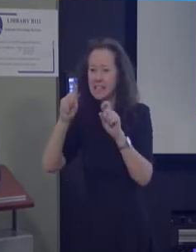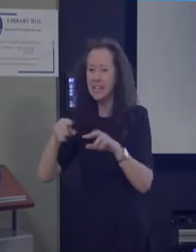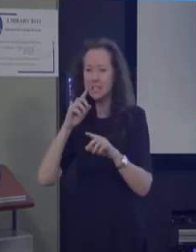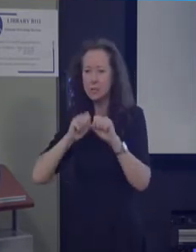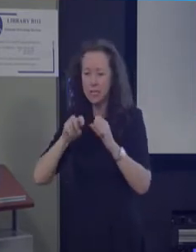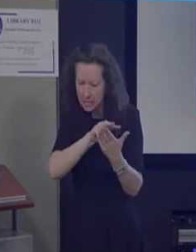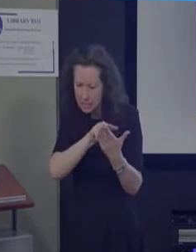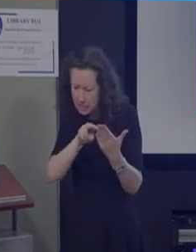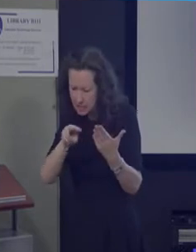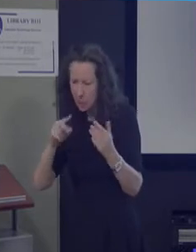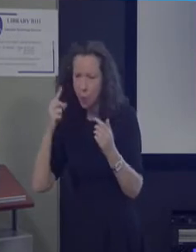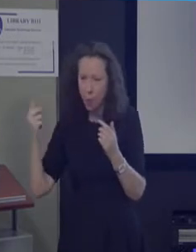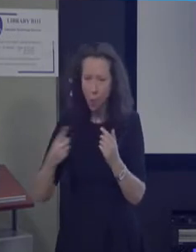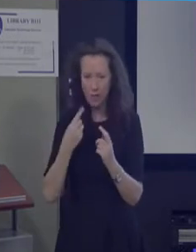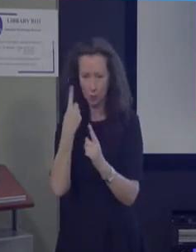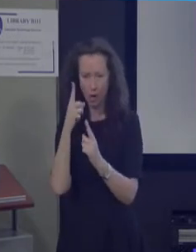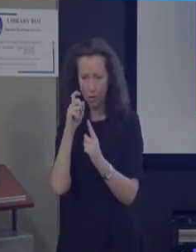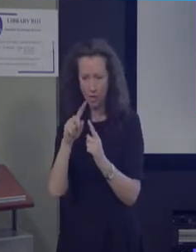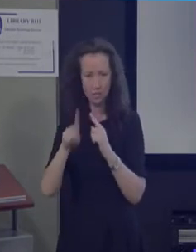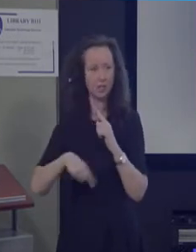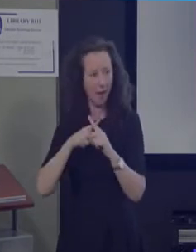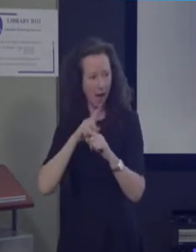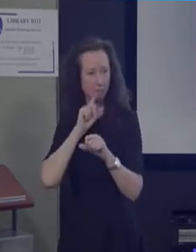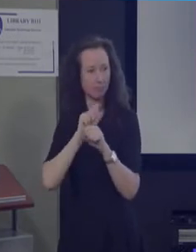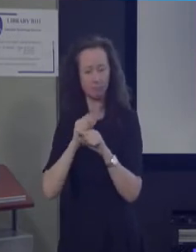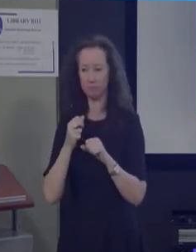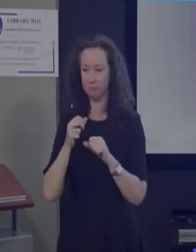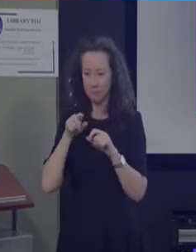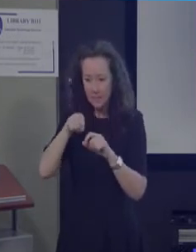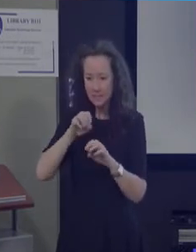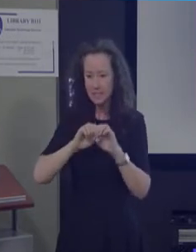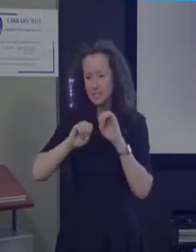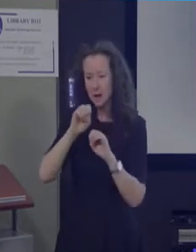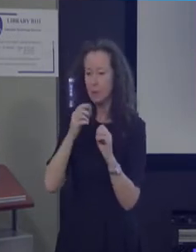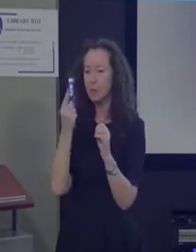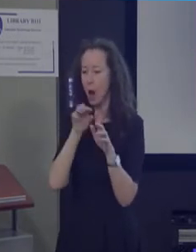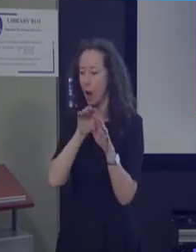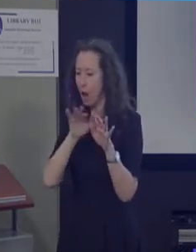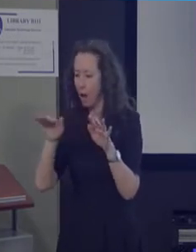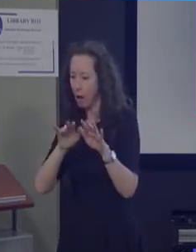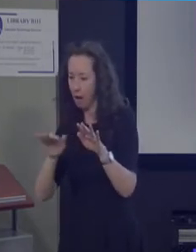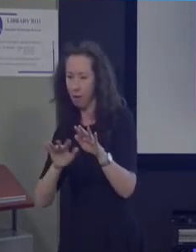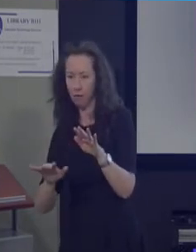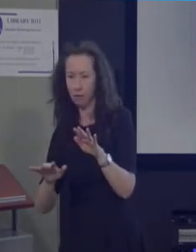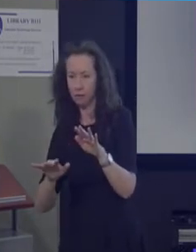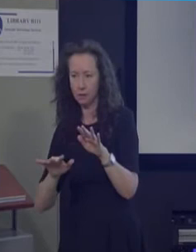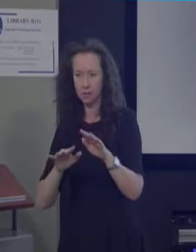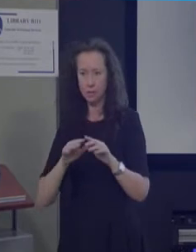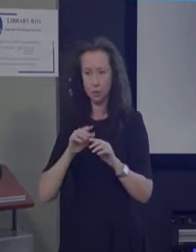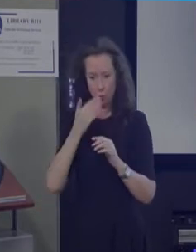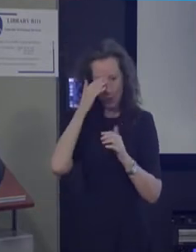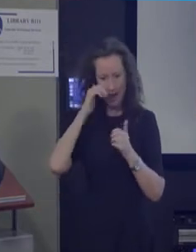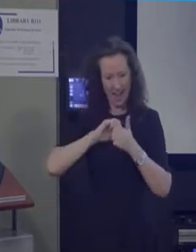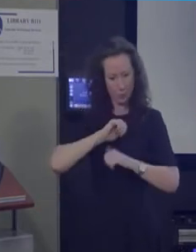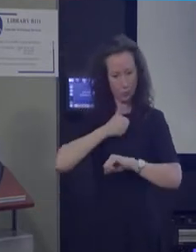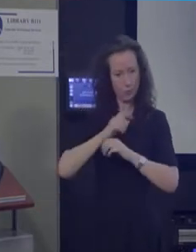on simple experimental design. So it really is viewed as a core, important, essential component